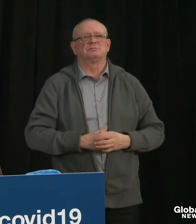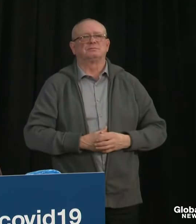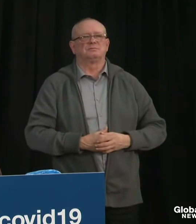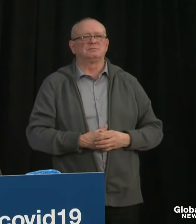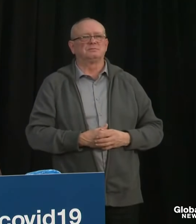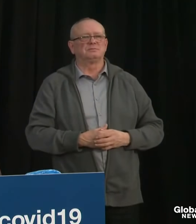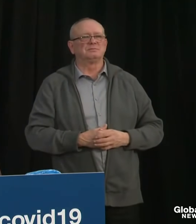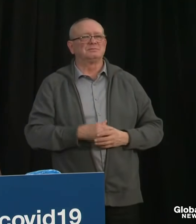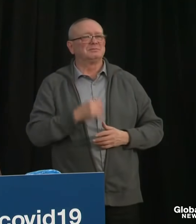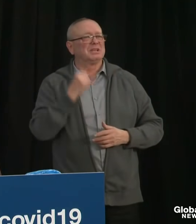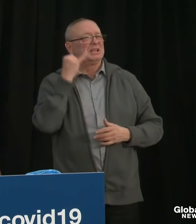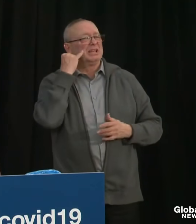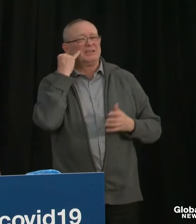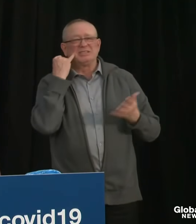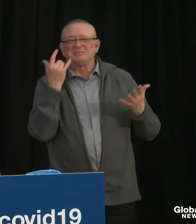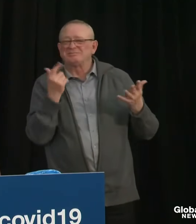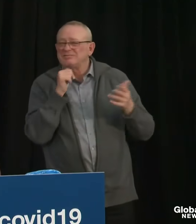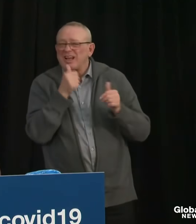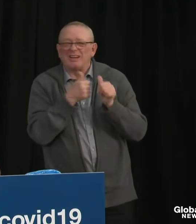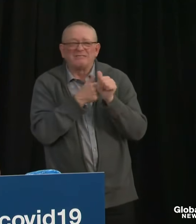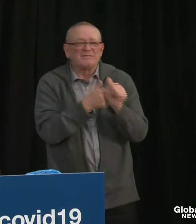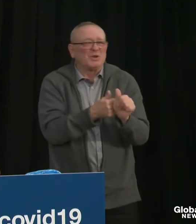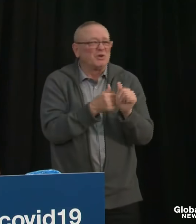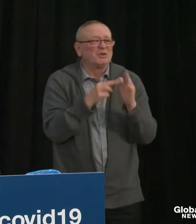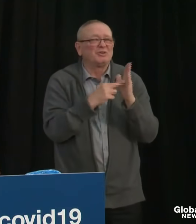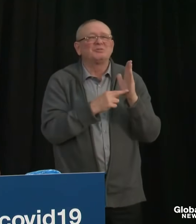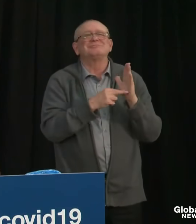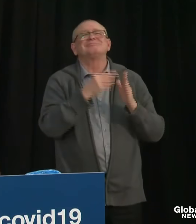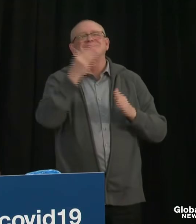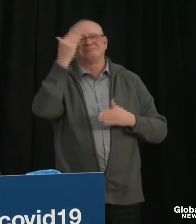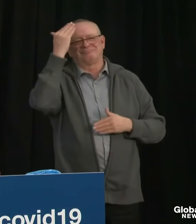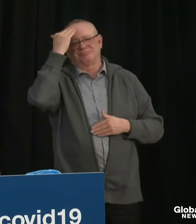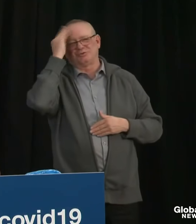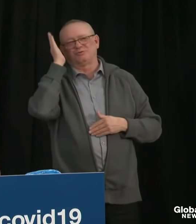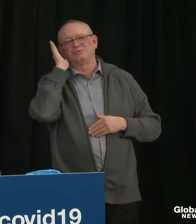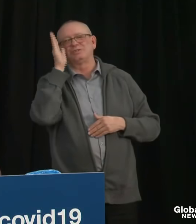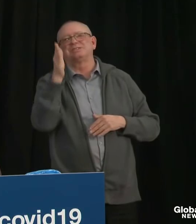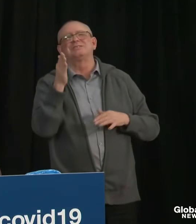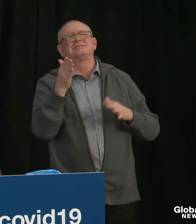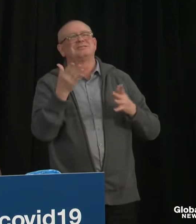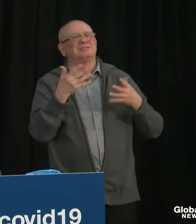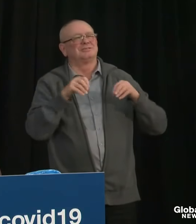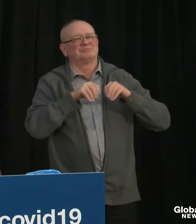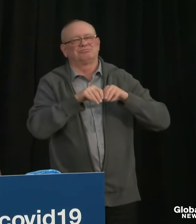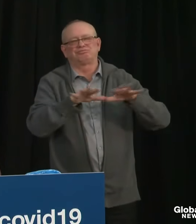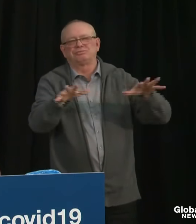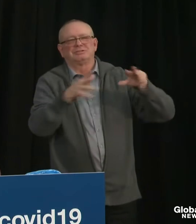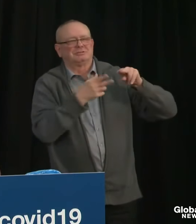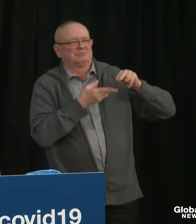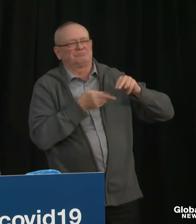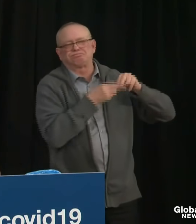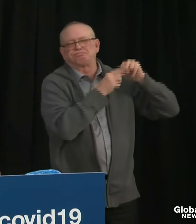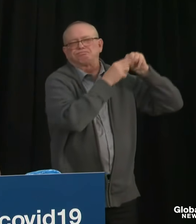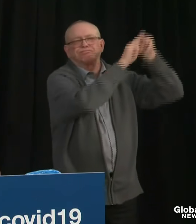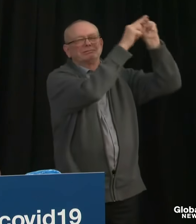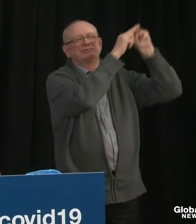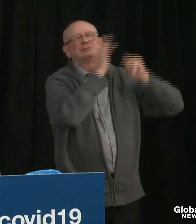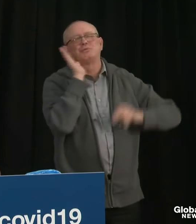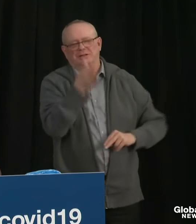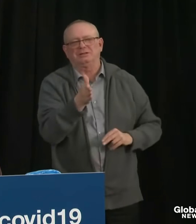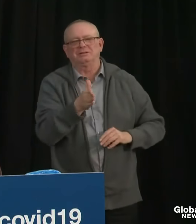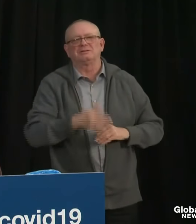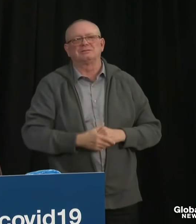know it is difficult, but our connections of love and caring for family and friends are as strong apart as they are